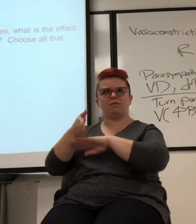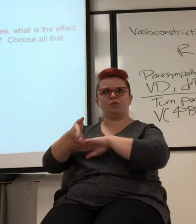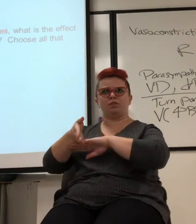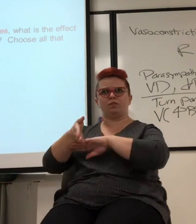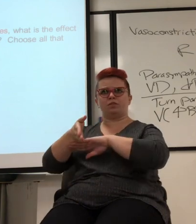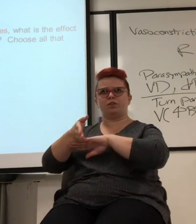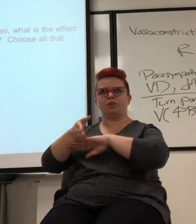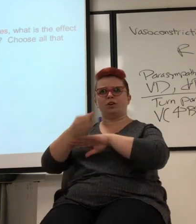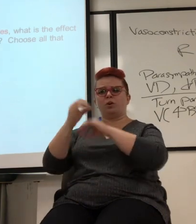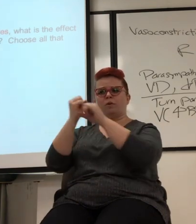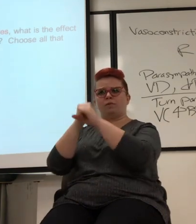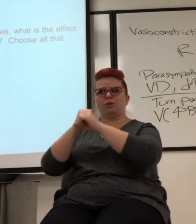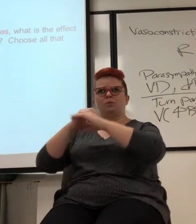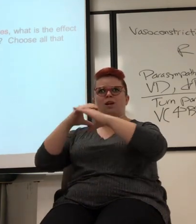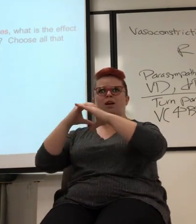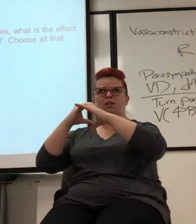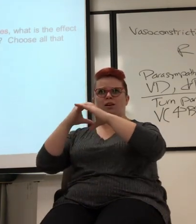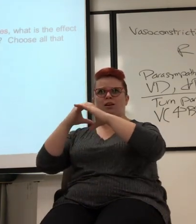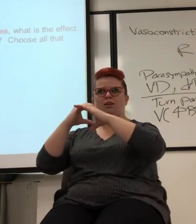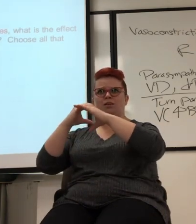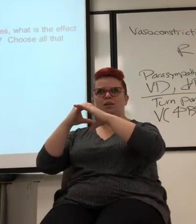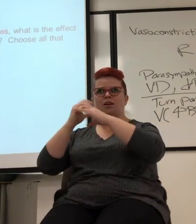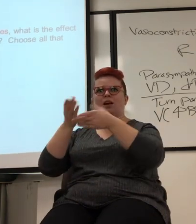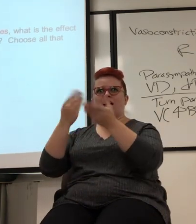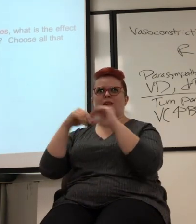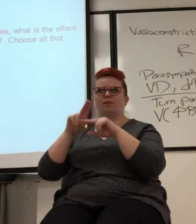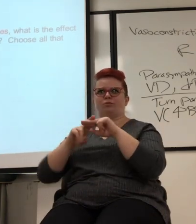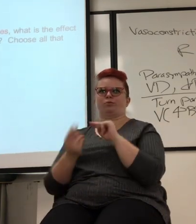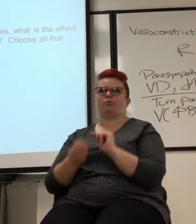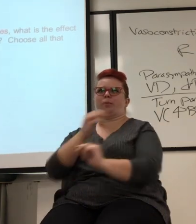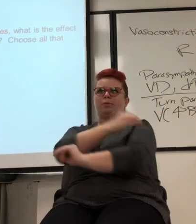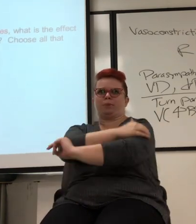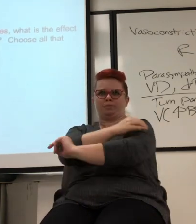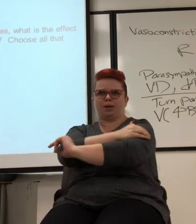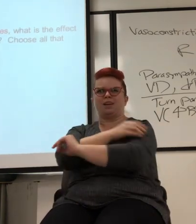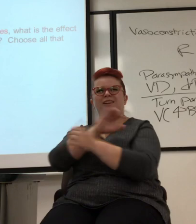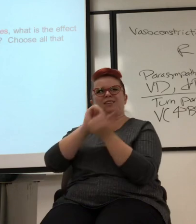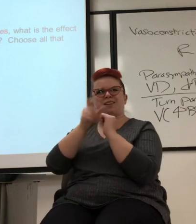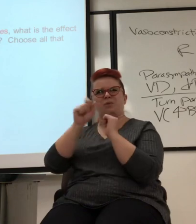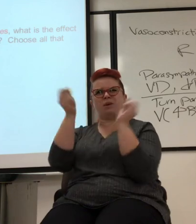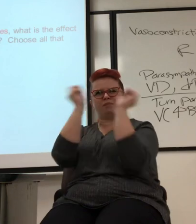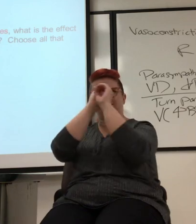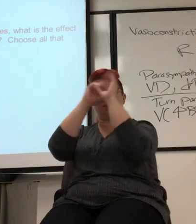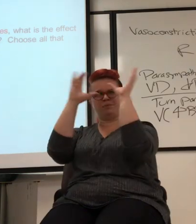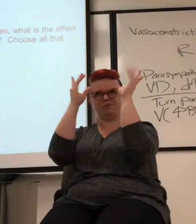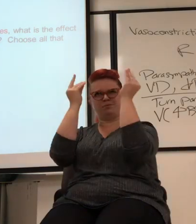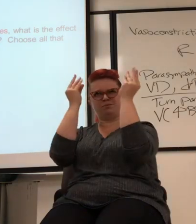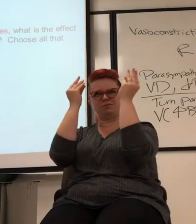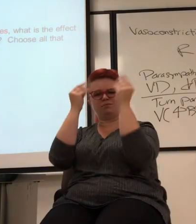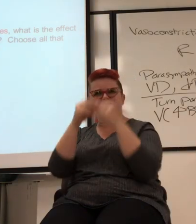You vasodilate and then drop BP. So that's kind of the way you have to think about it.